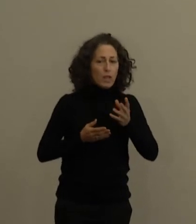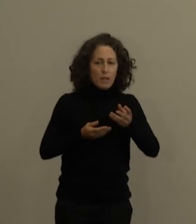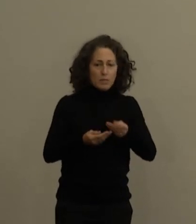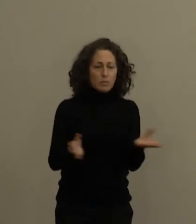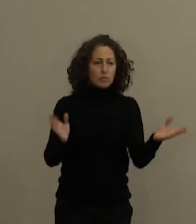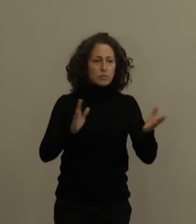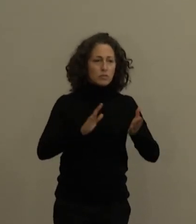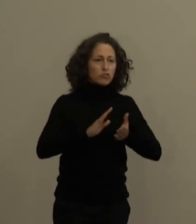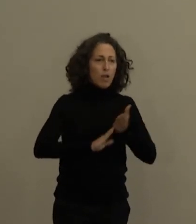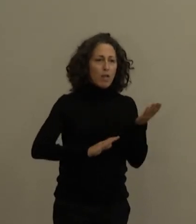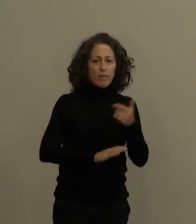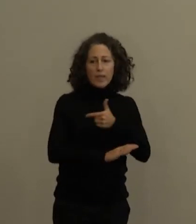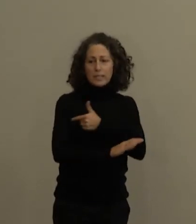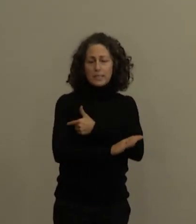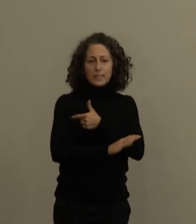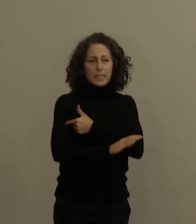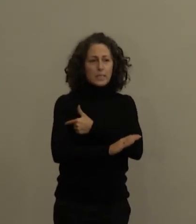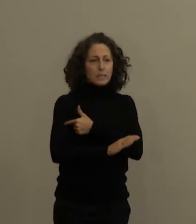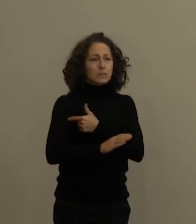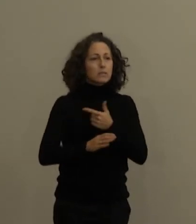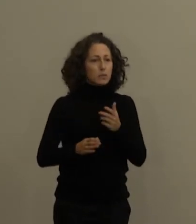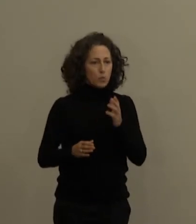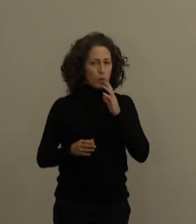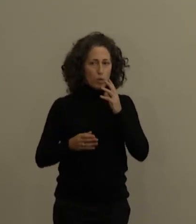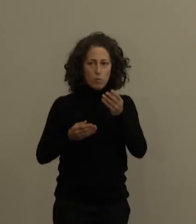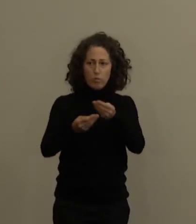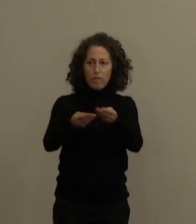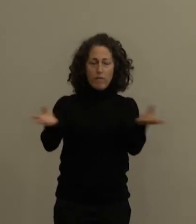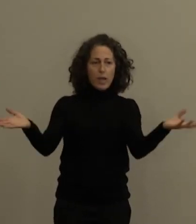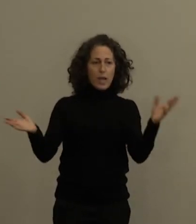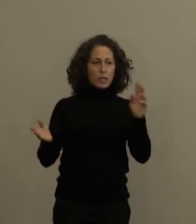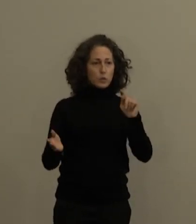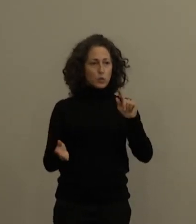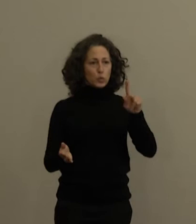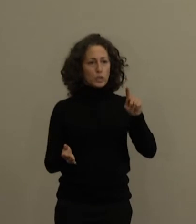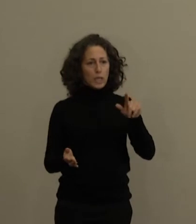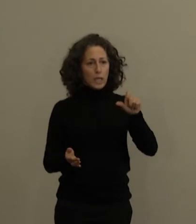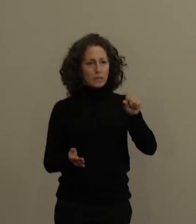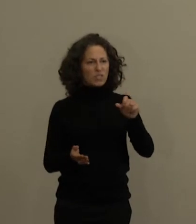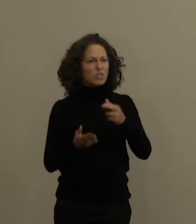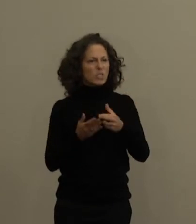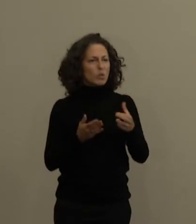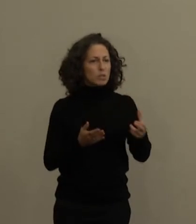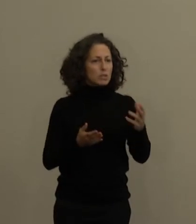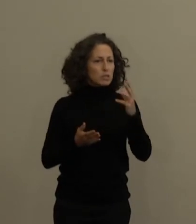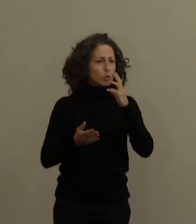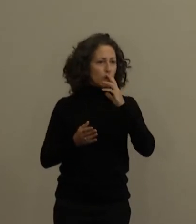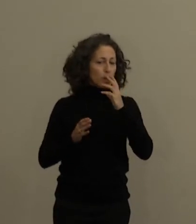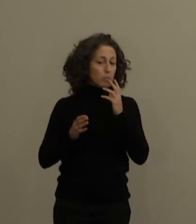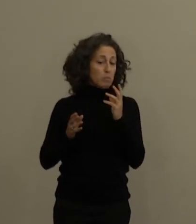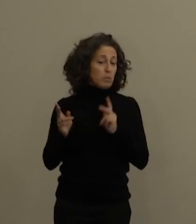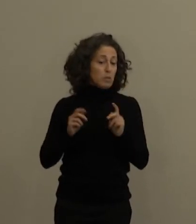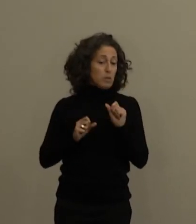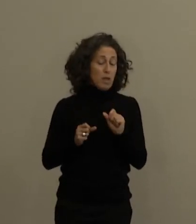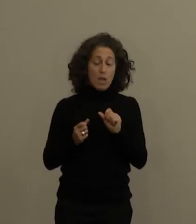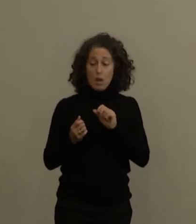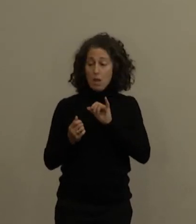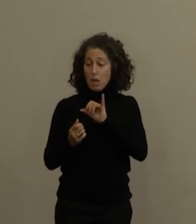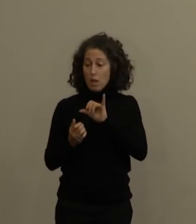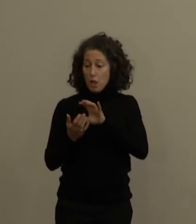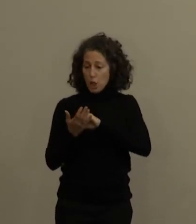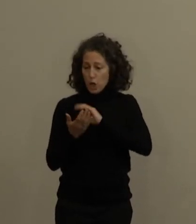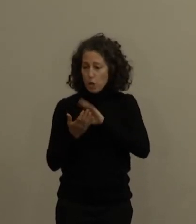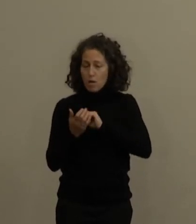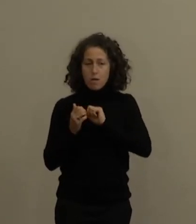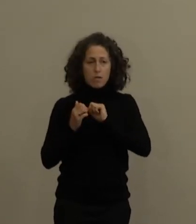information. And we will be getting out toolkits, media toolkits, and resource toolkits for everybody to be able to use that